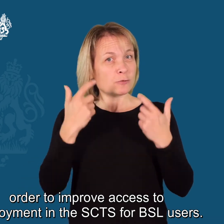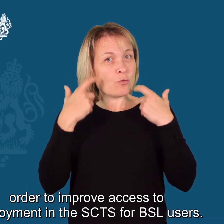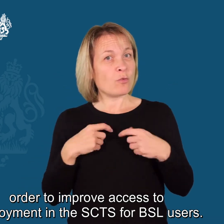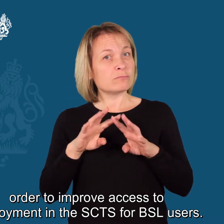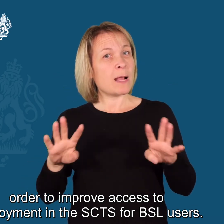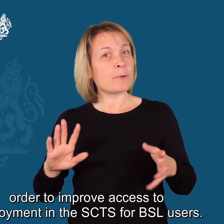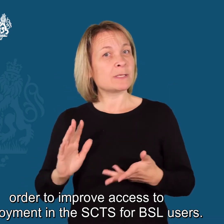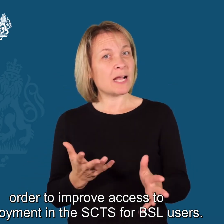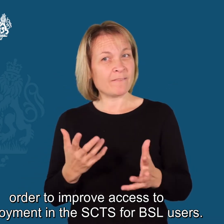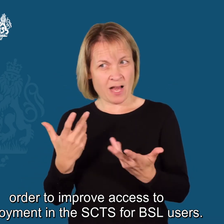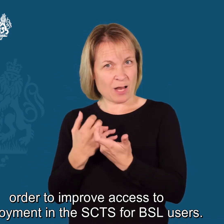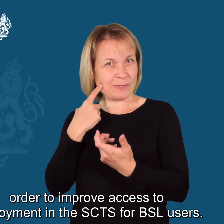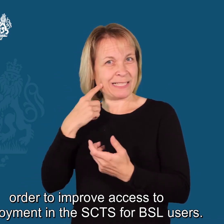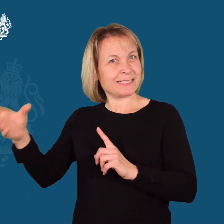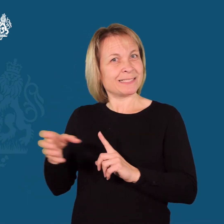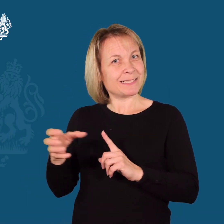SCTS for BSL users.